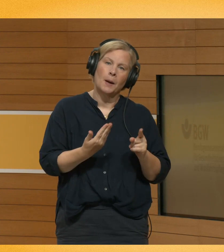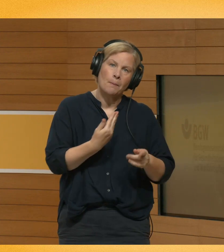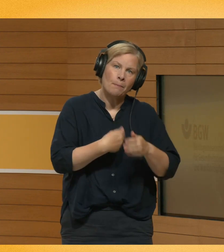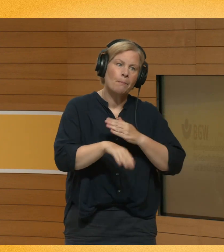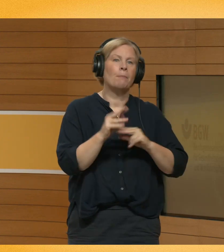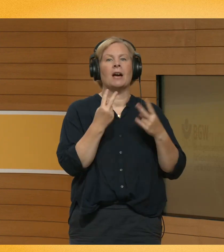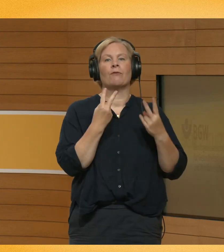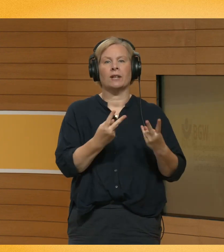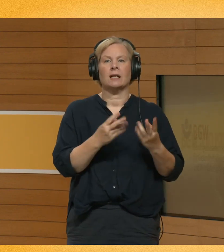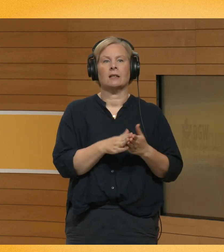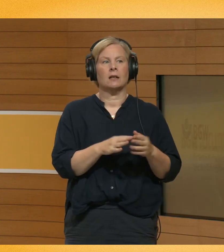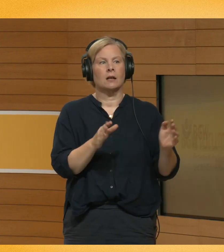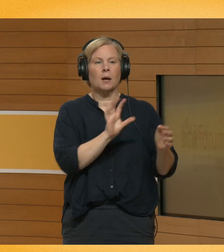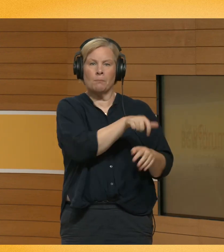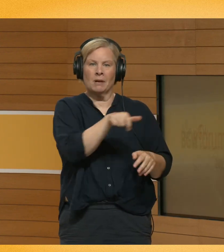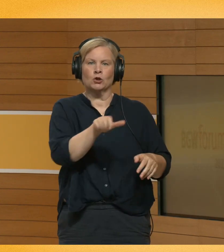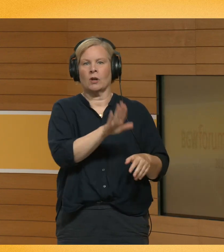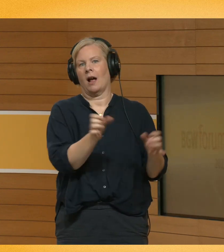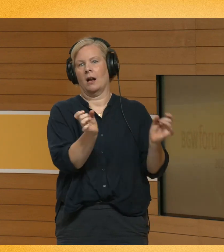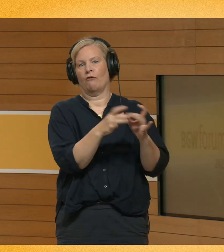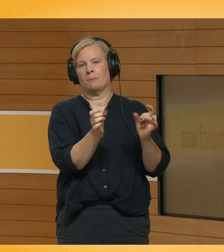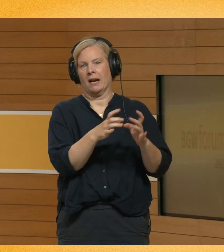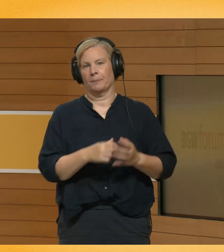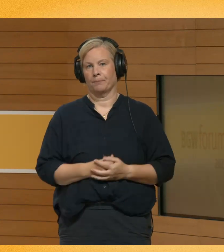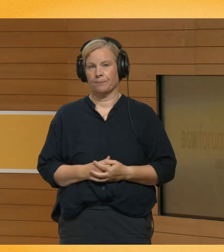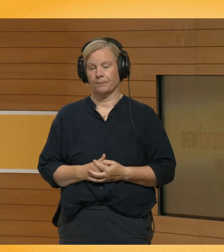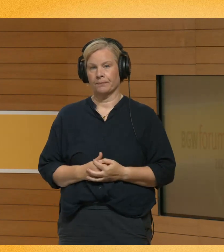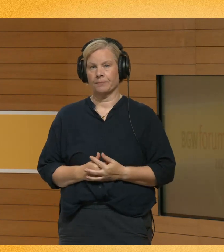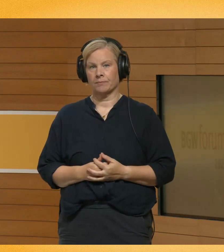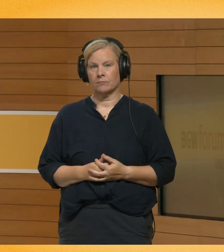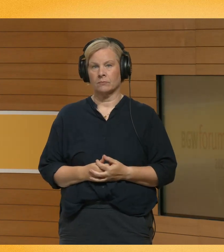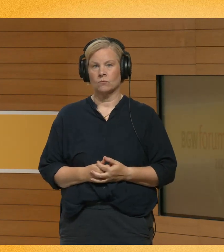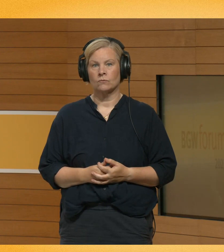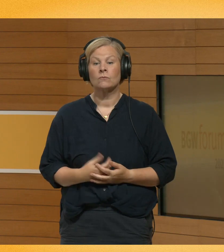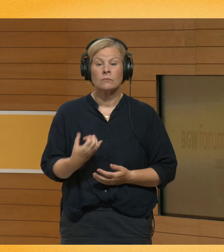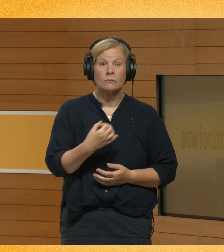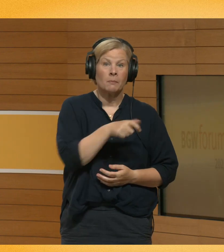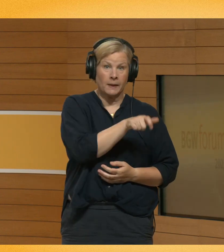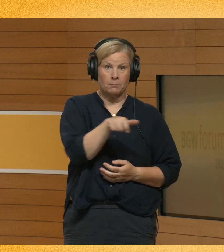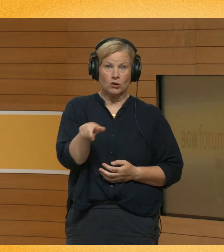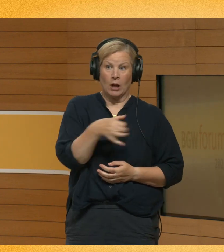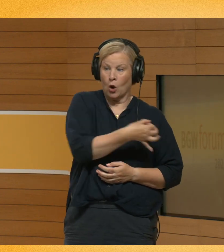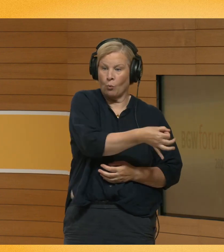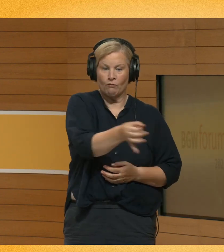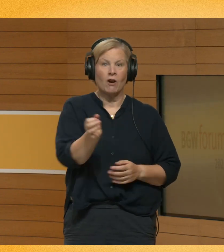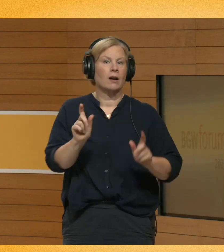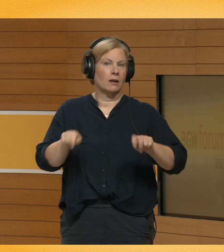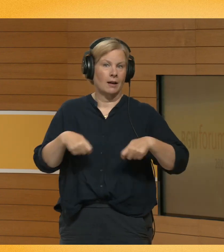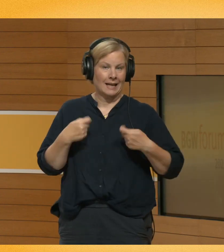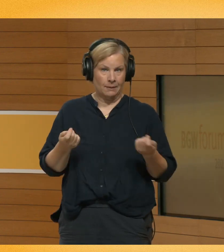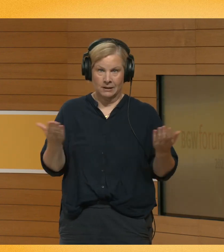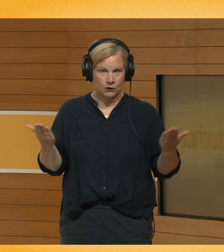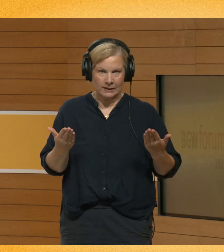the main things we found in our staff survey were, well, staffing levels. That I think that's common